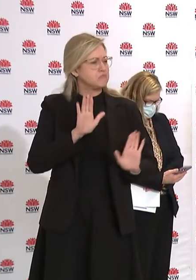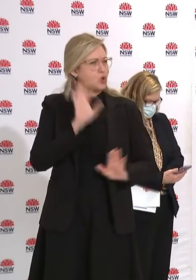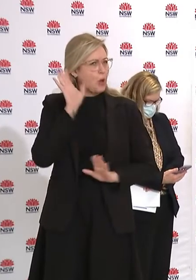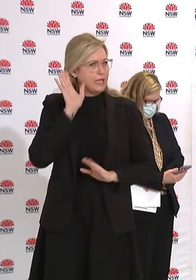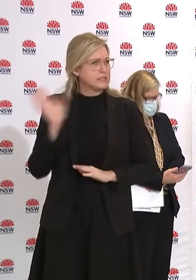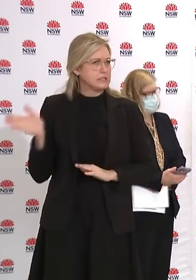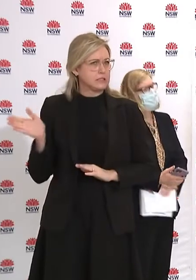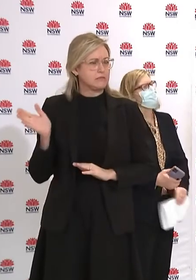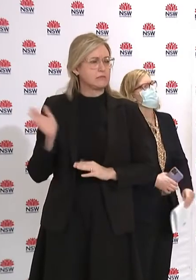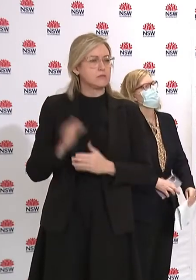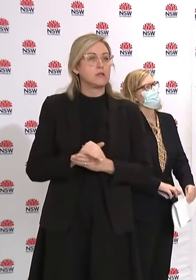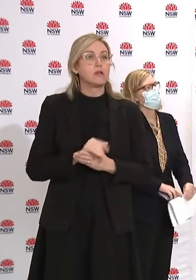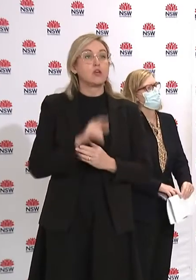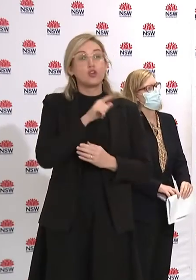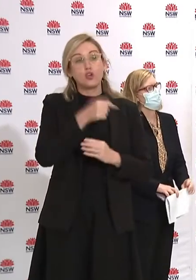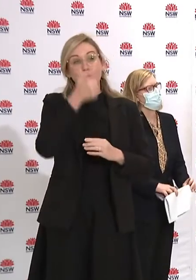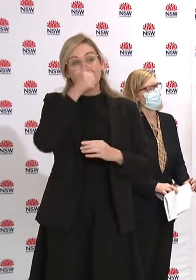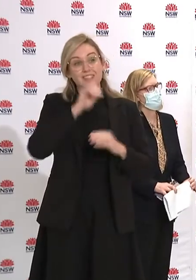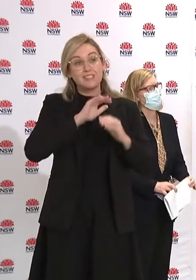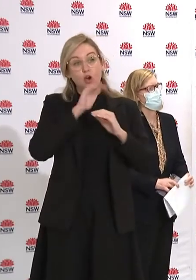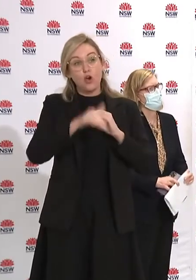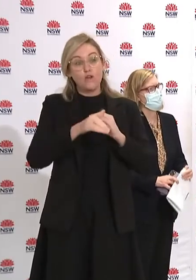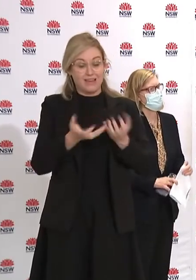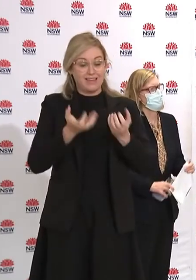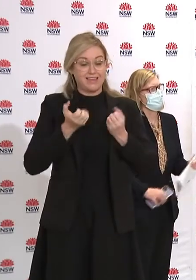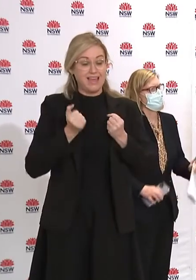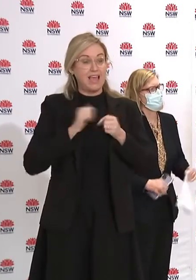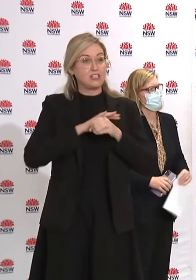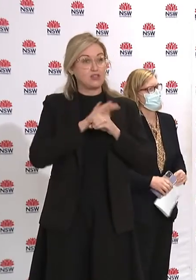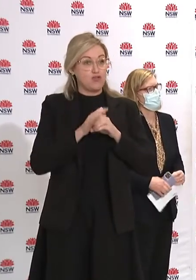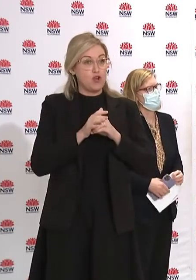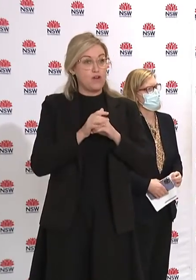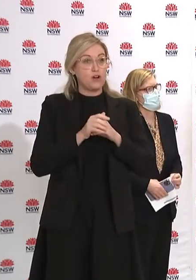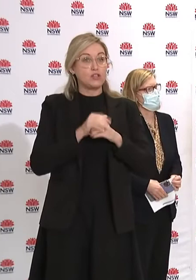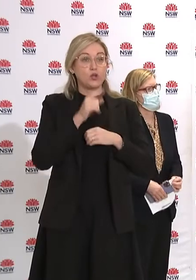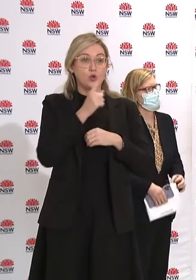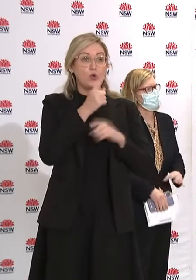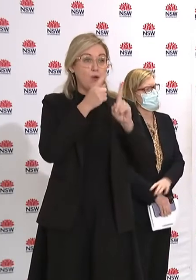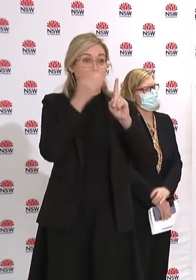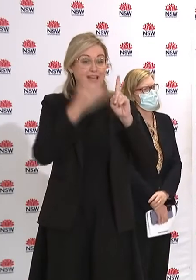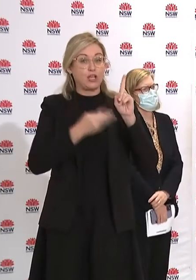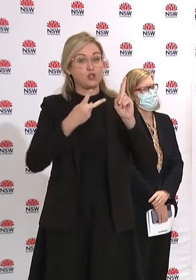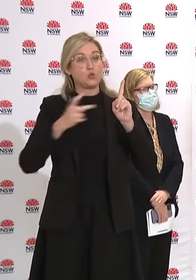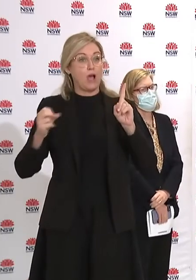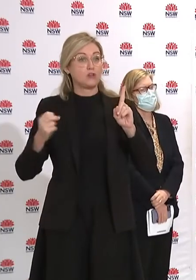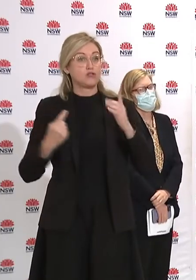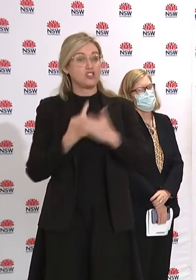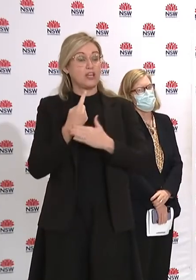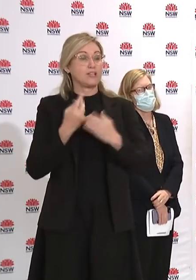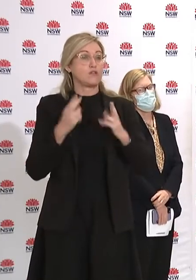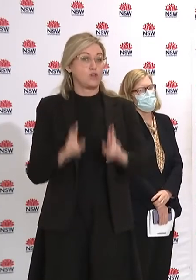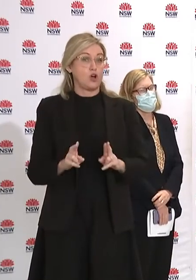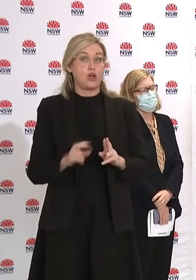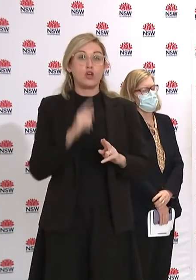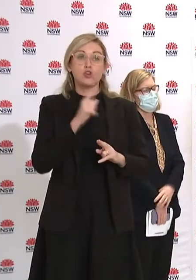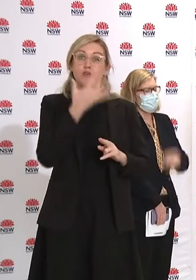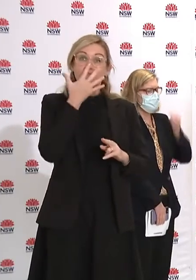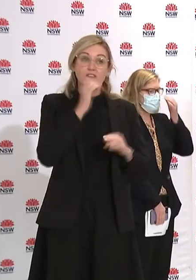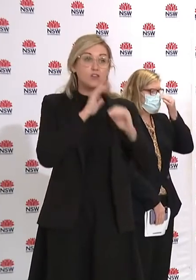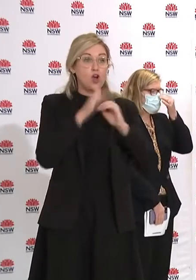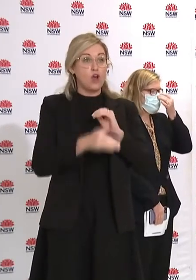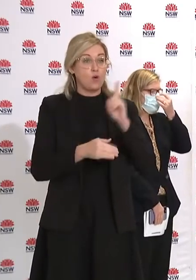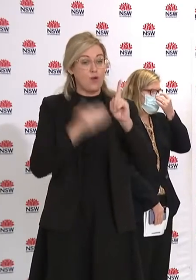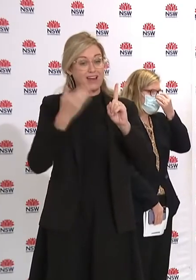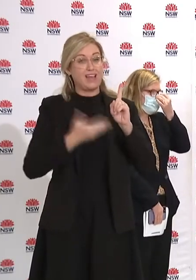virus, you have a 1 in 200 chance of dying. If you're over 50, you have a 1 in